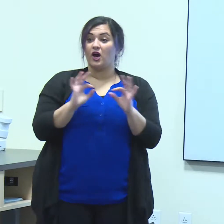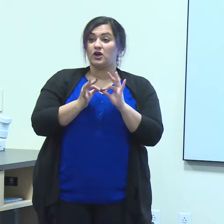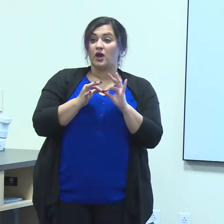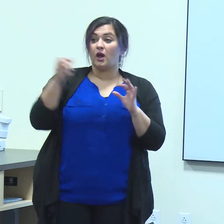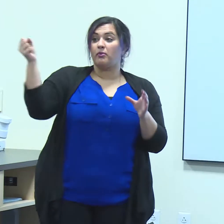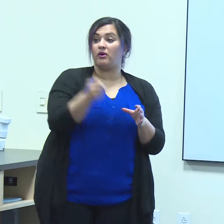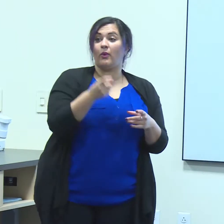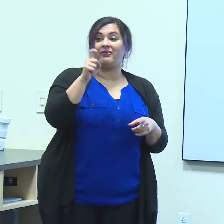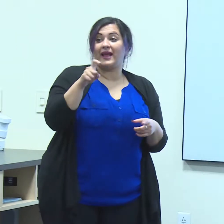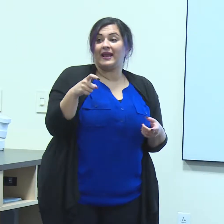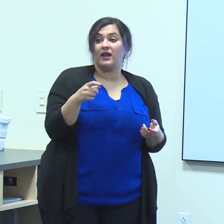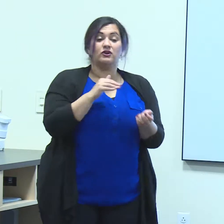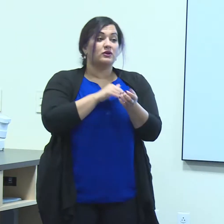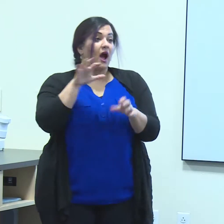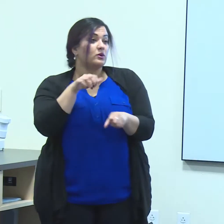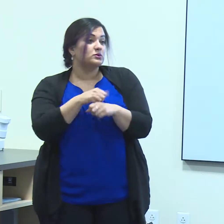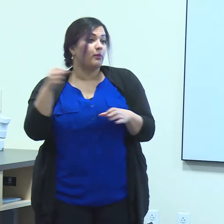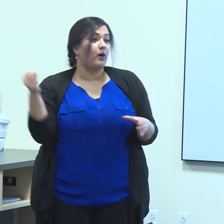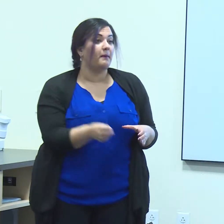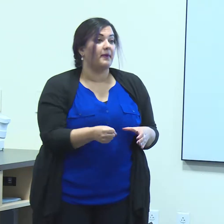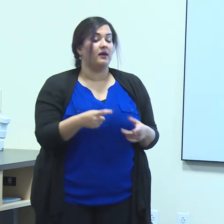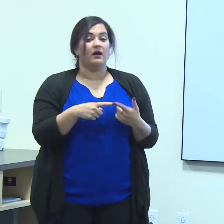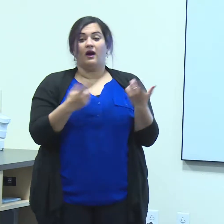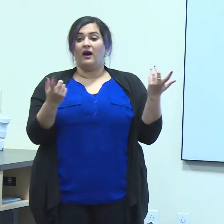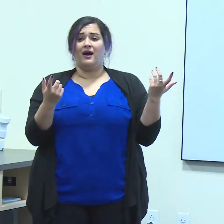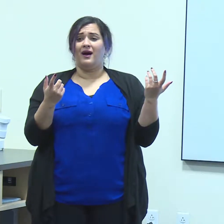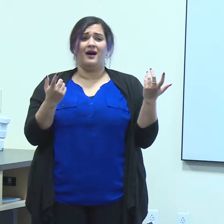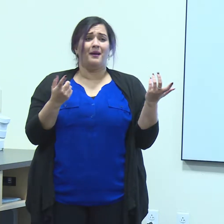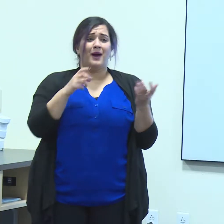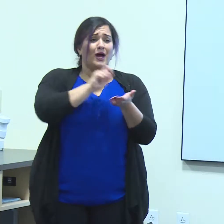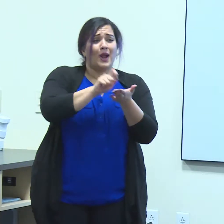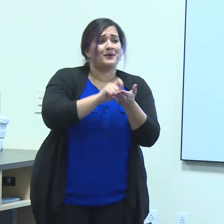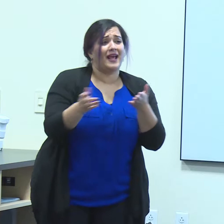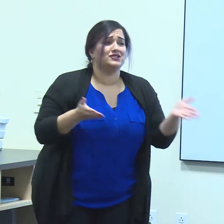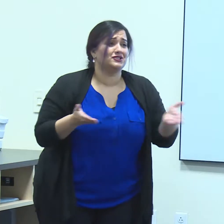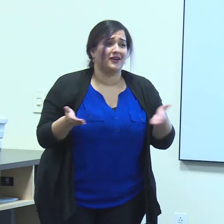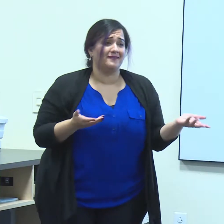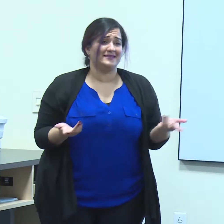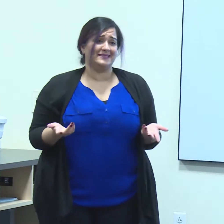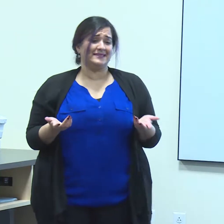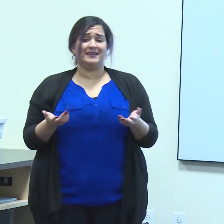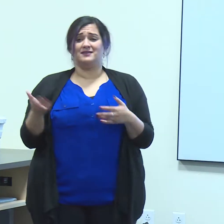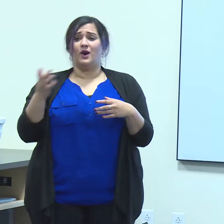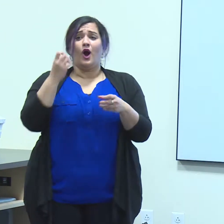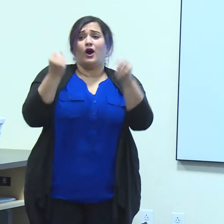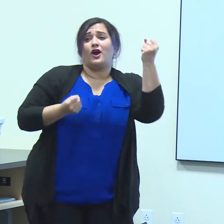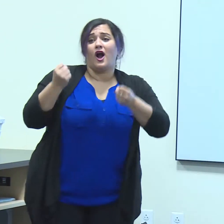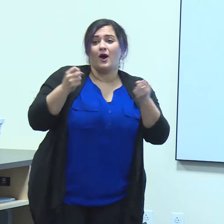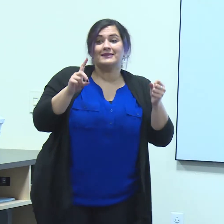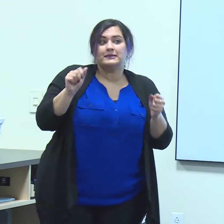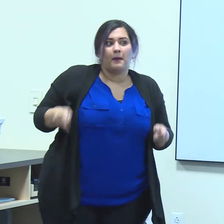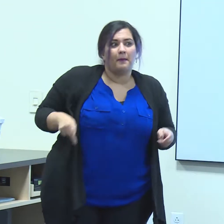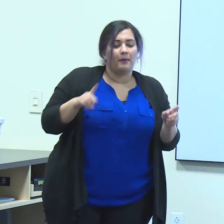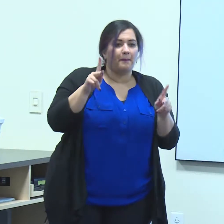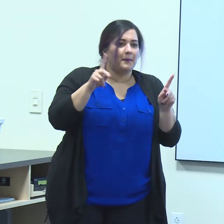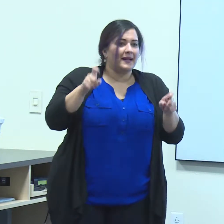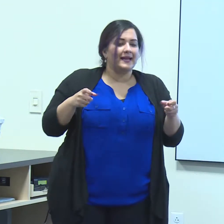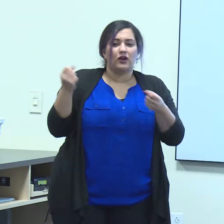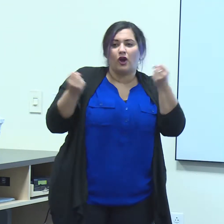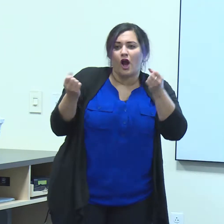paying for interpreters, for whatever appointments they might need, for note-taking services, for, sometimes people need